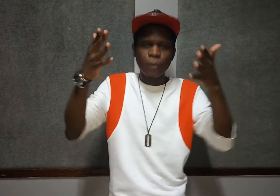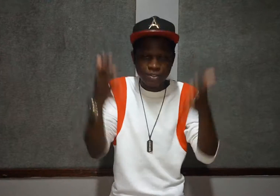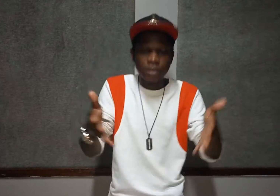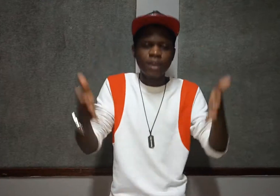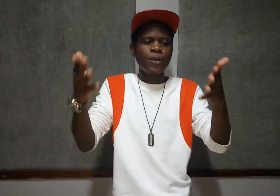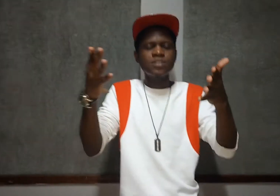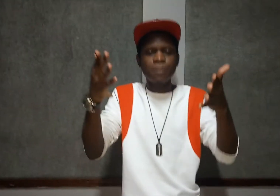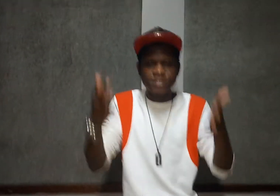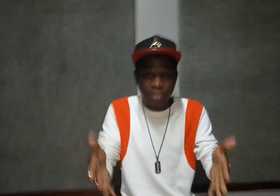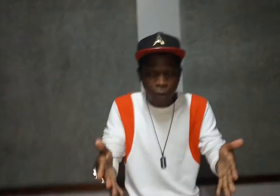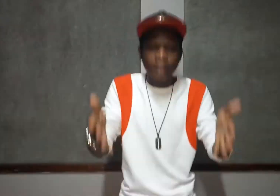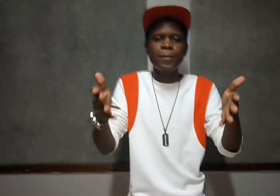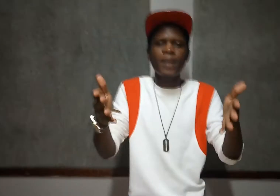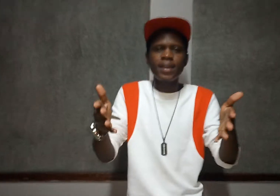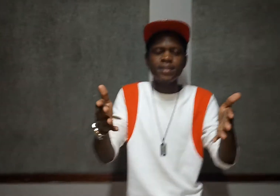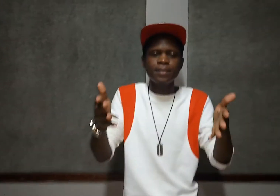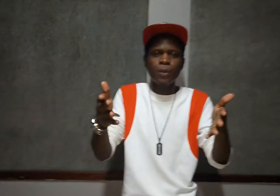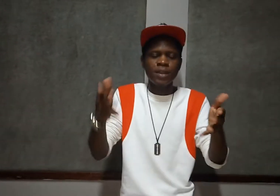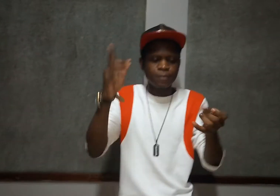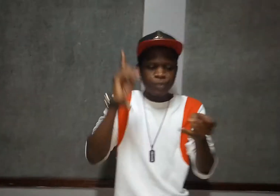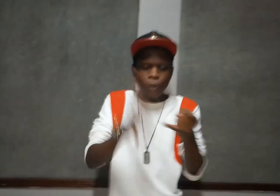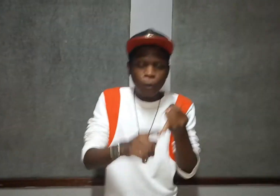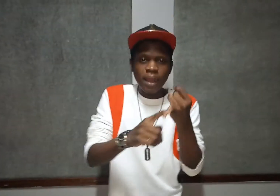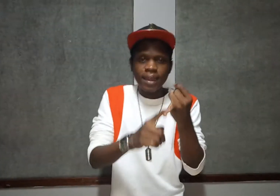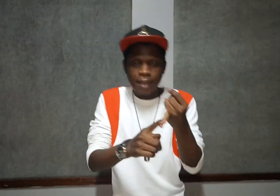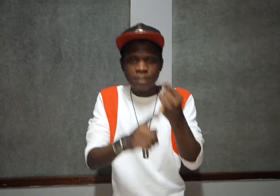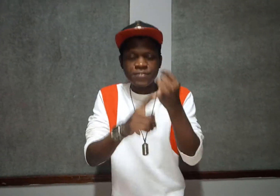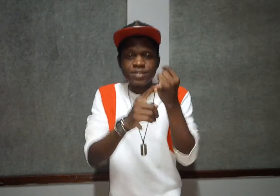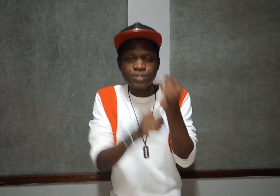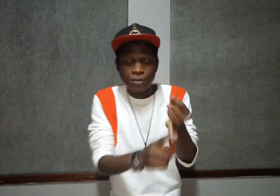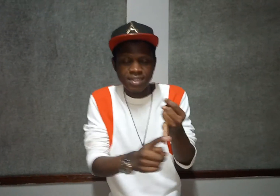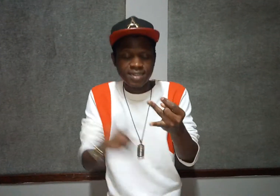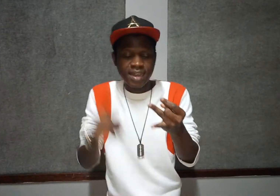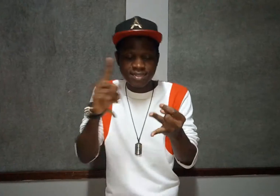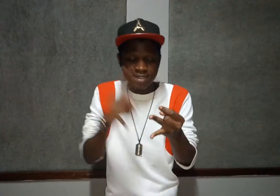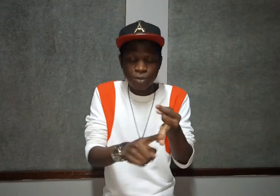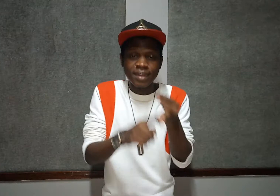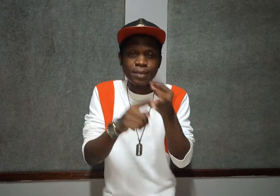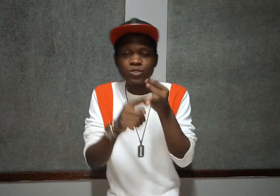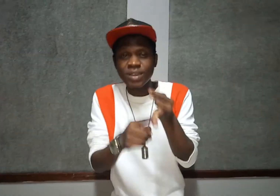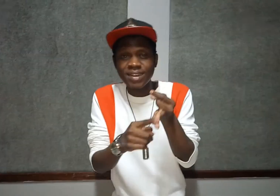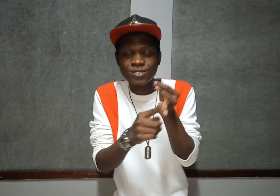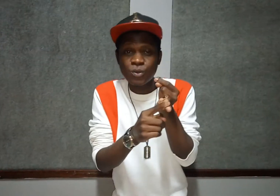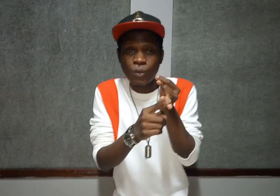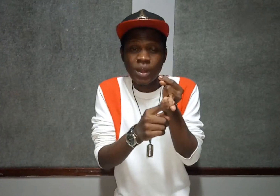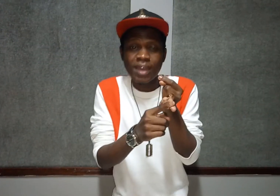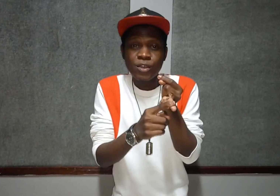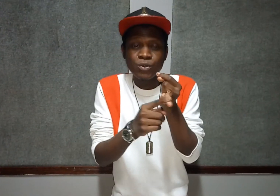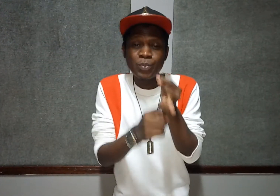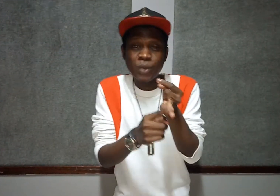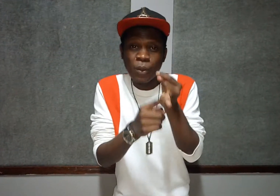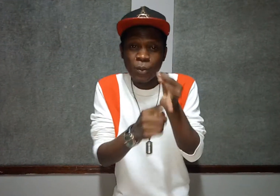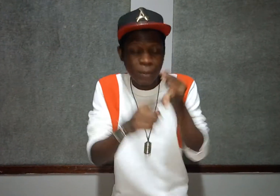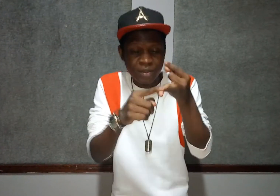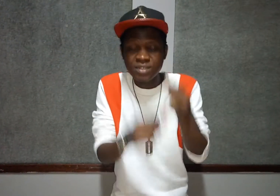you cannot imagine. I wake up early in the morning. Okubanga never face. Those are taxes. Ogena mtoilet okola. Tupio okupama. Those are